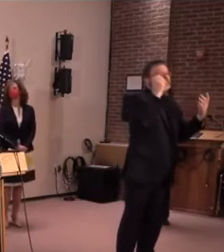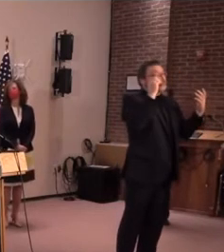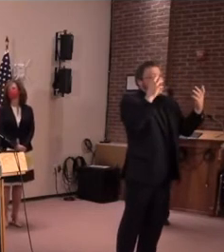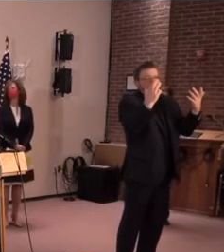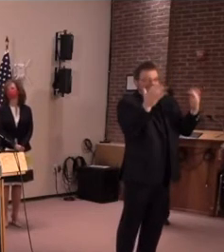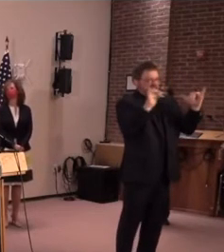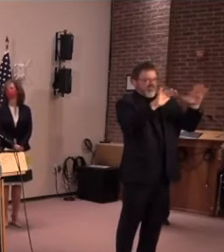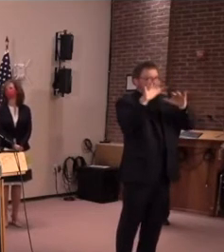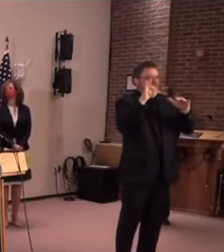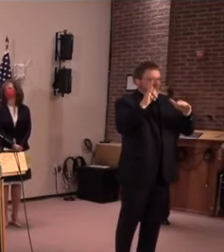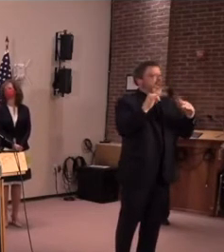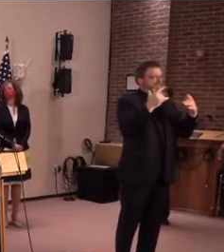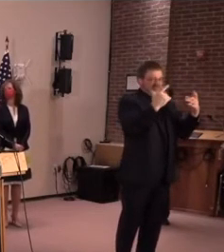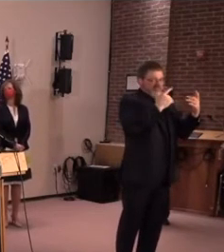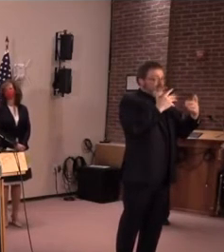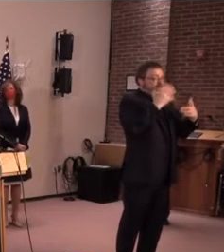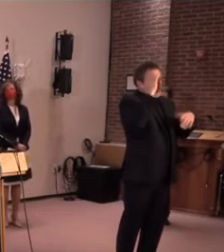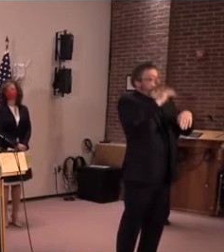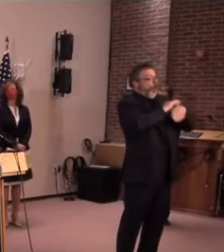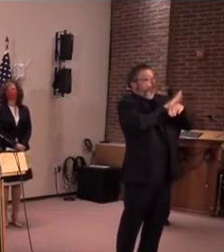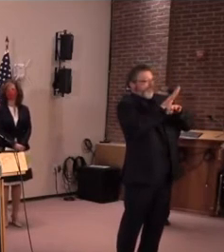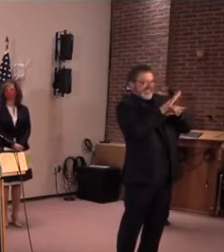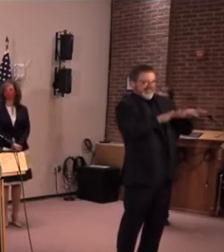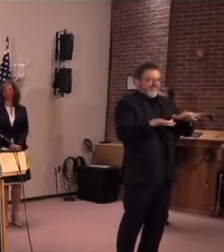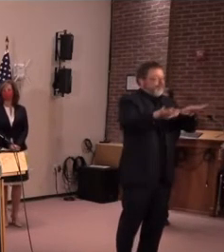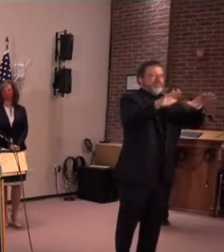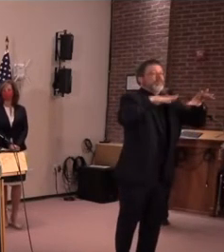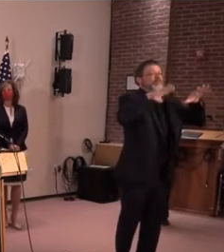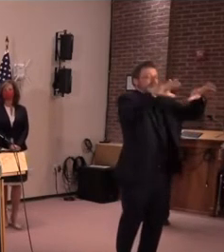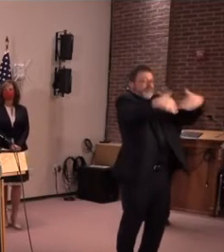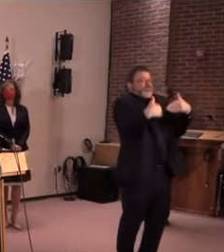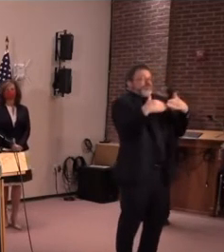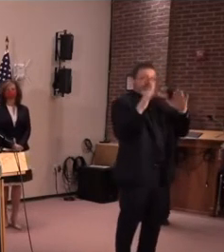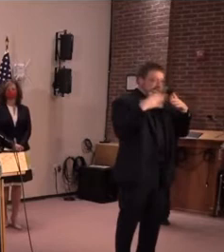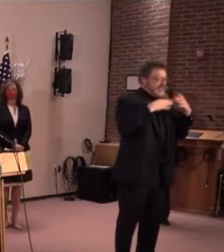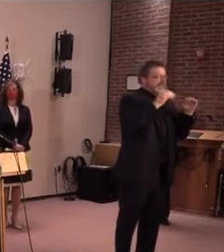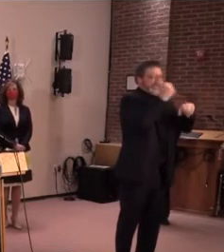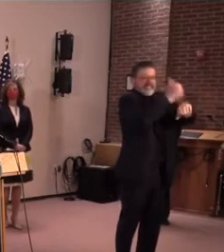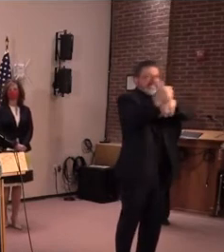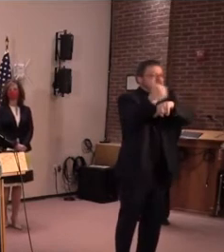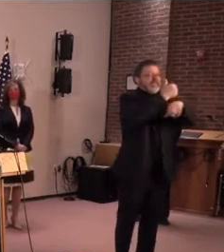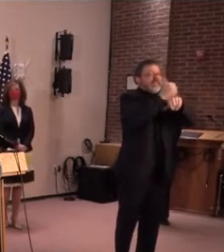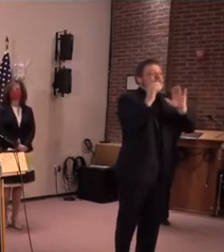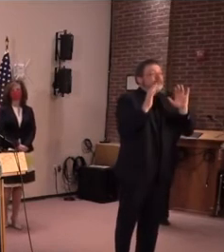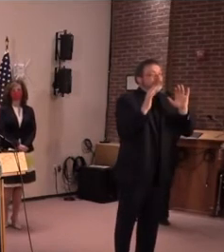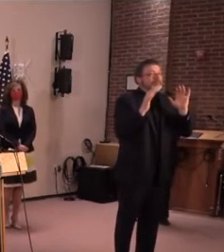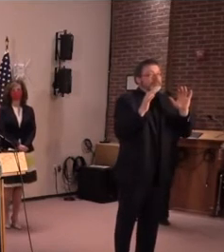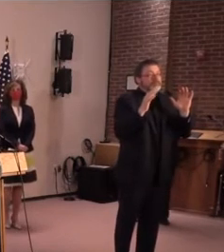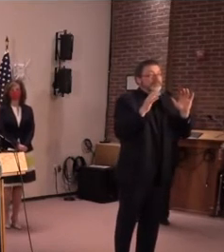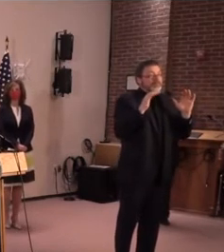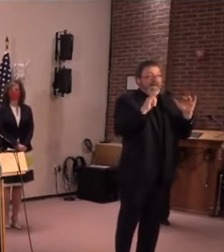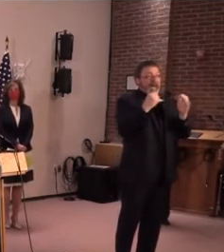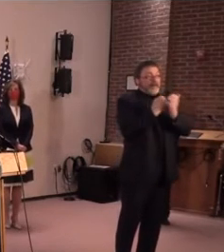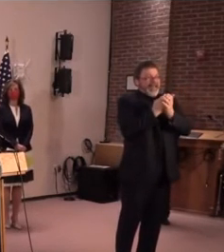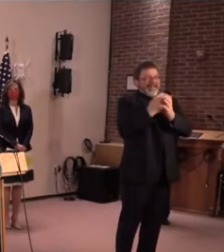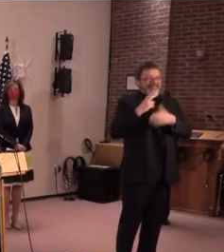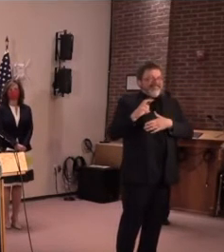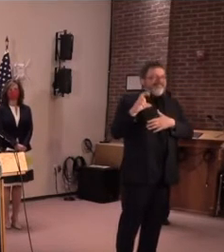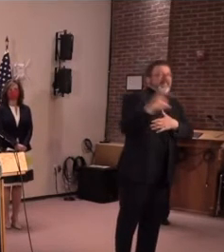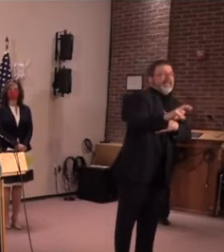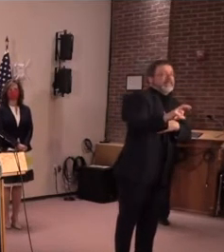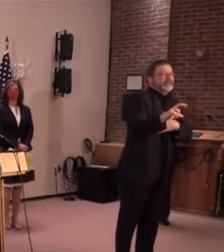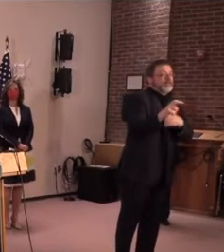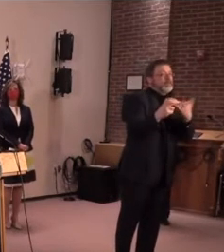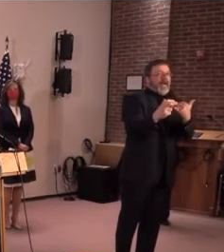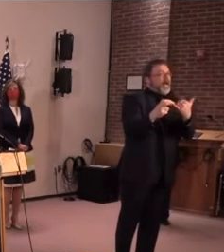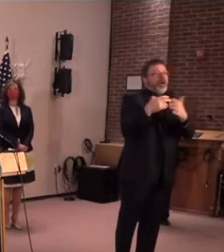COVID crisis. If there was ever a time to make these investments, it is now. We are facing extraordinary challenges, and so we